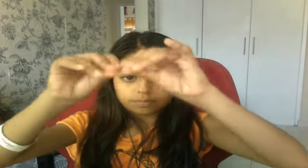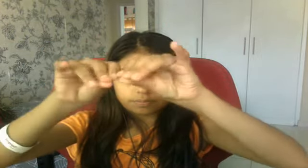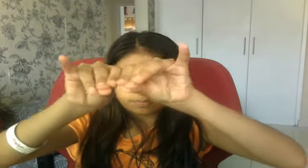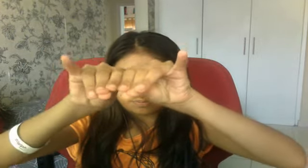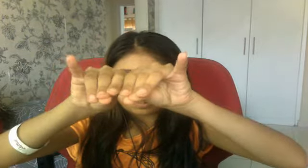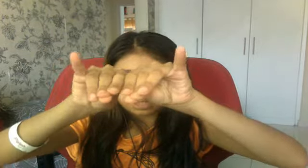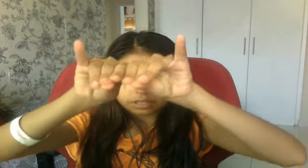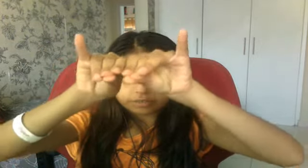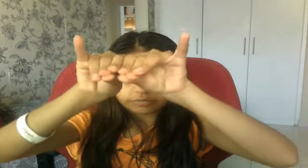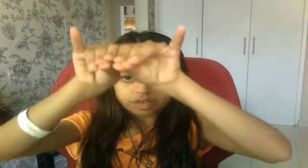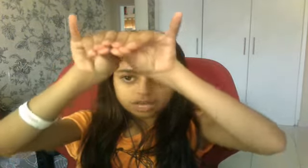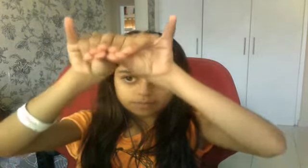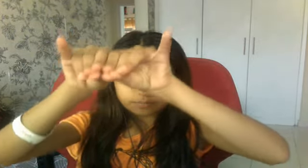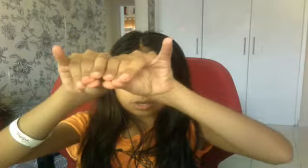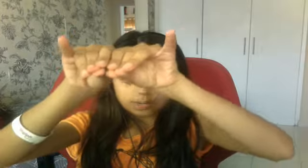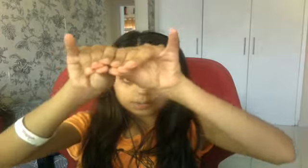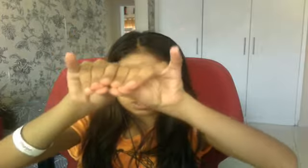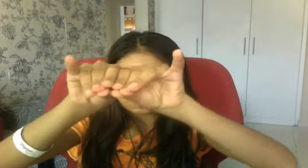big fat mama llama,